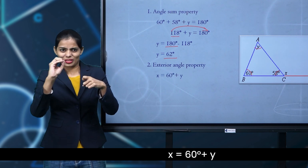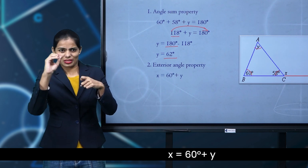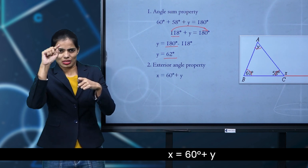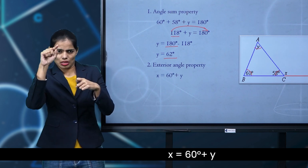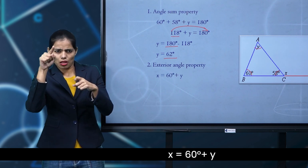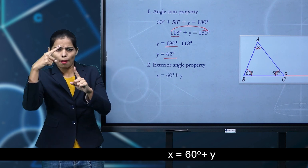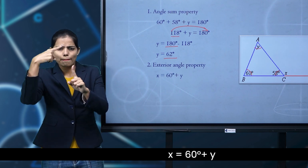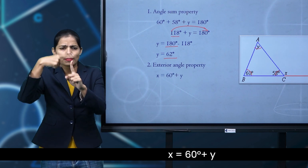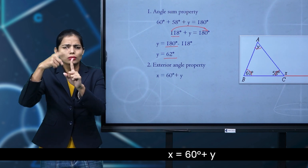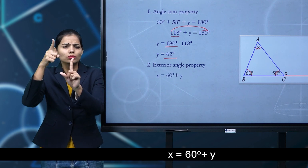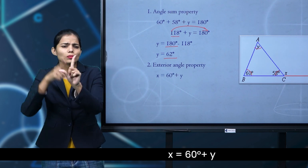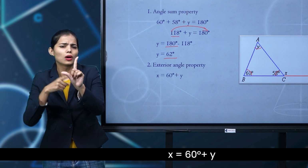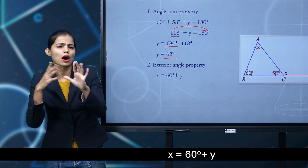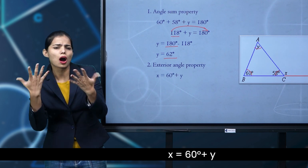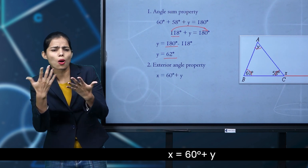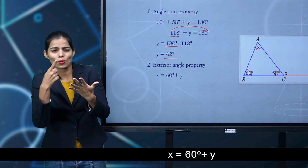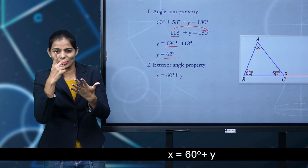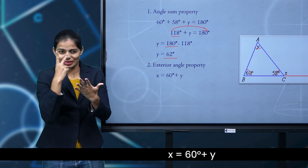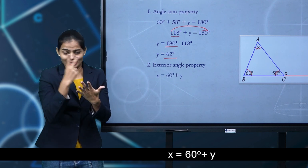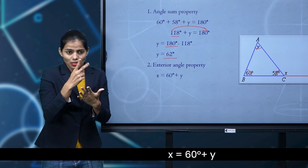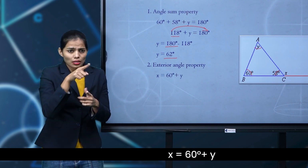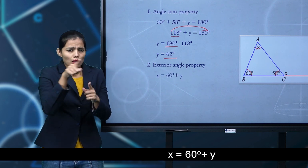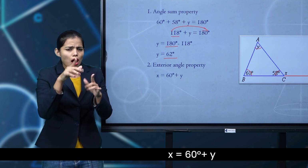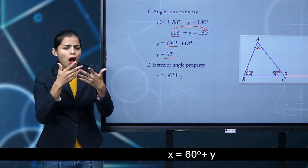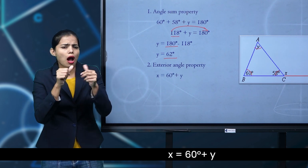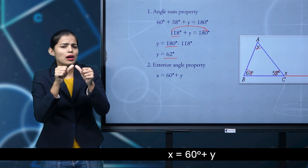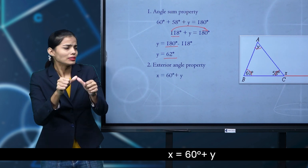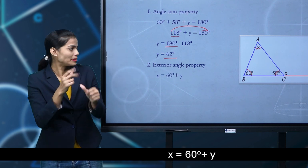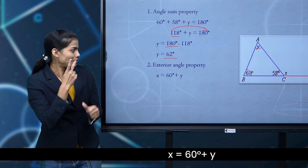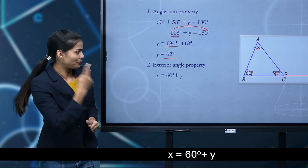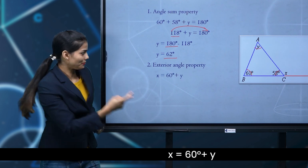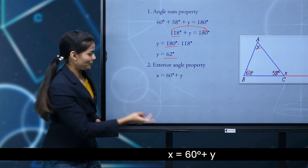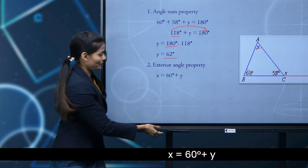X is equal to 60 degree plus y.